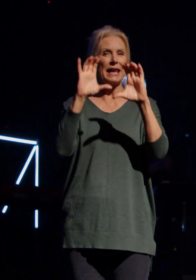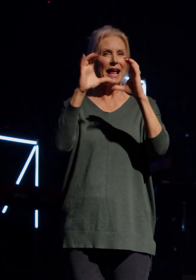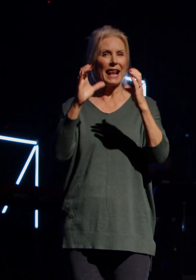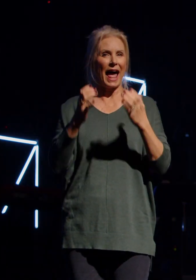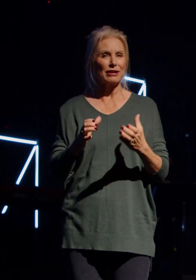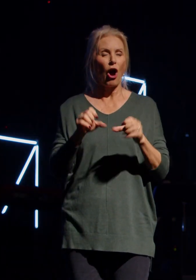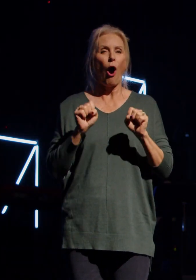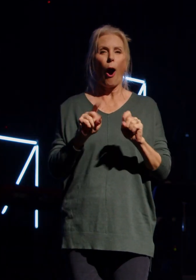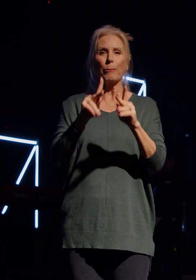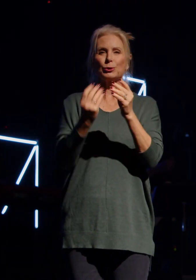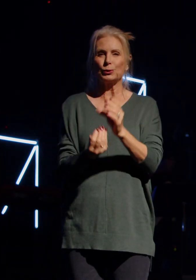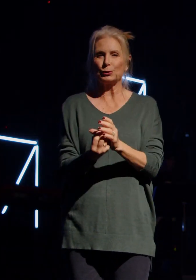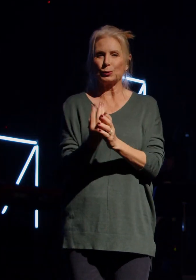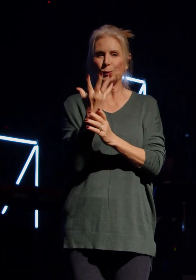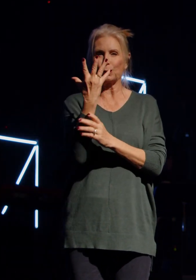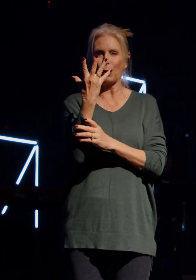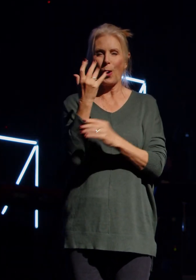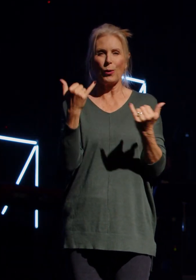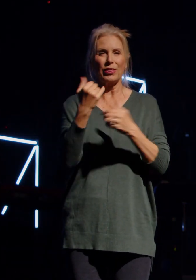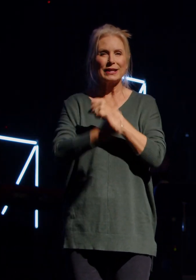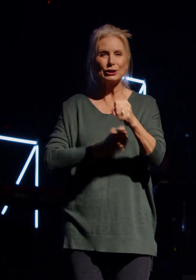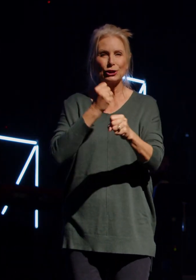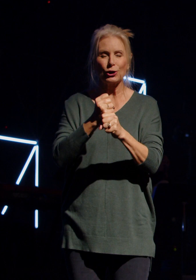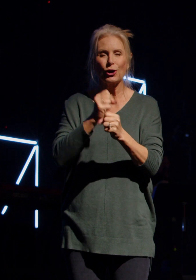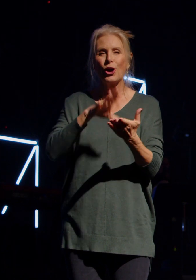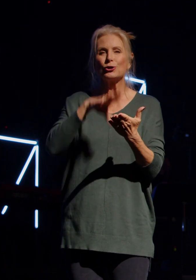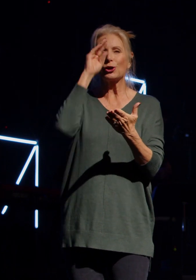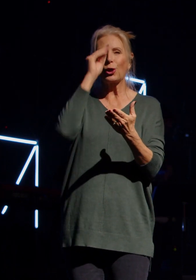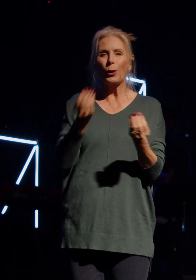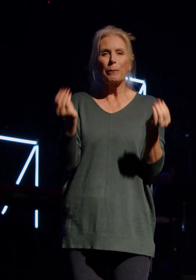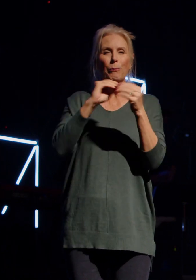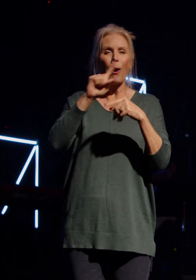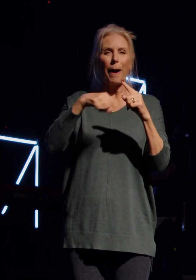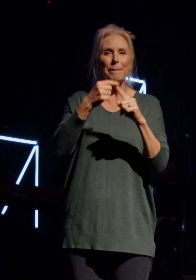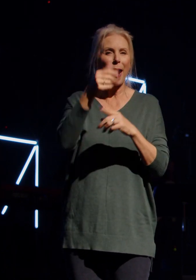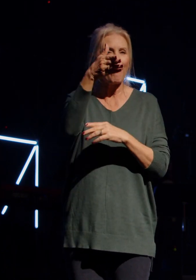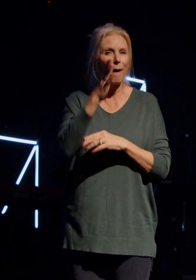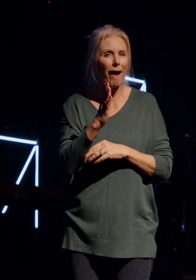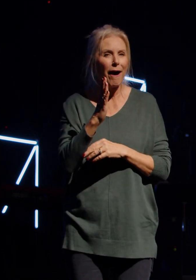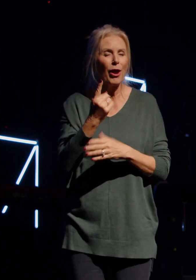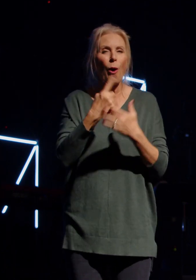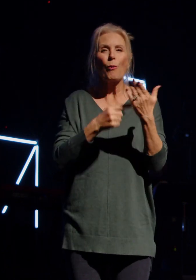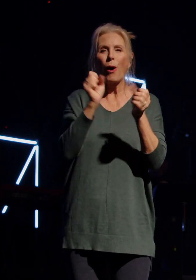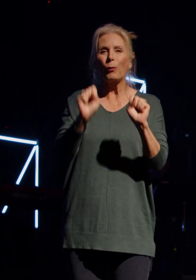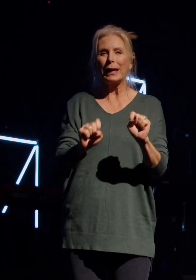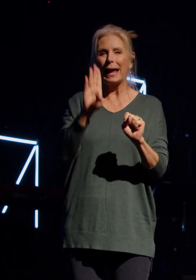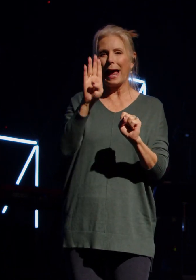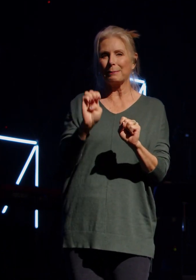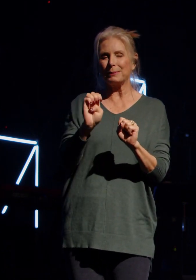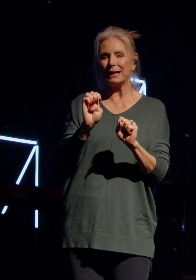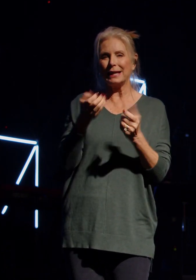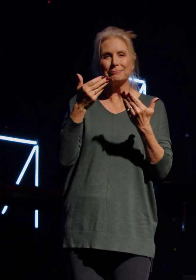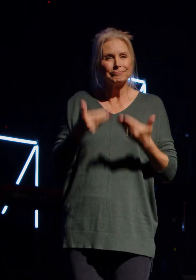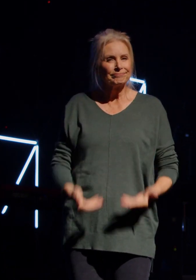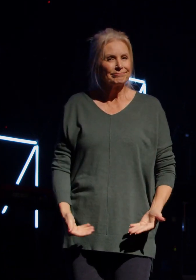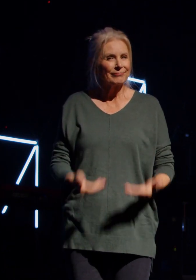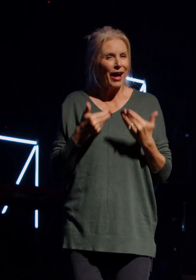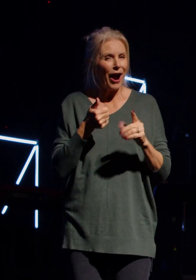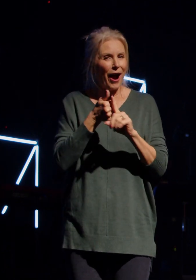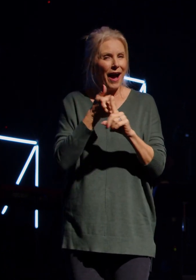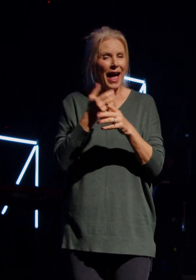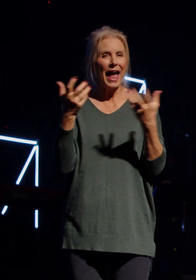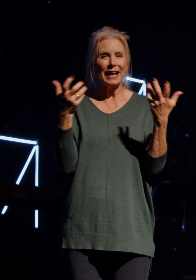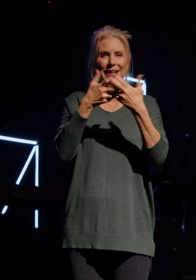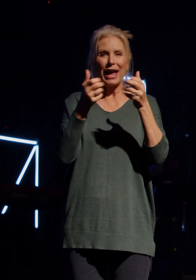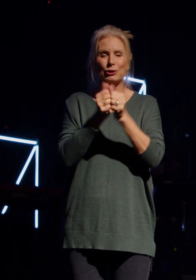opportunities to grow this year, opportunities to learn more about God, learn about what we can be about, engage with the community. We